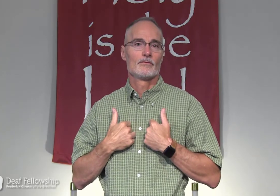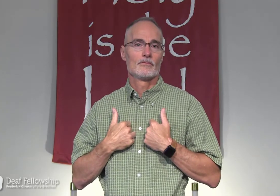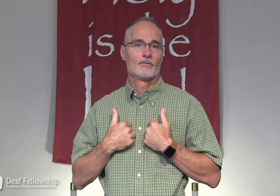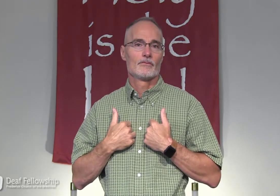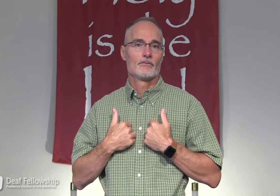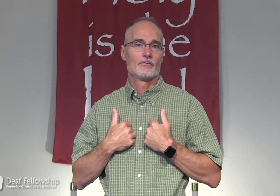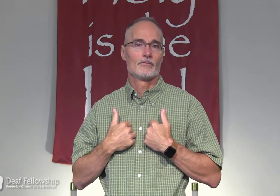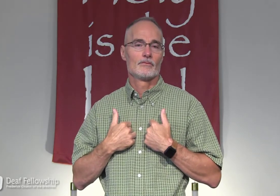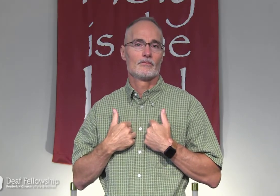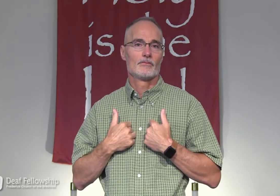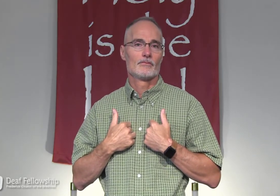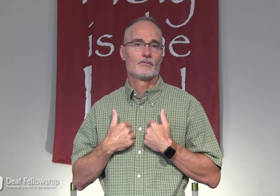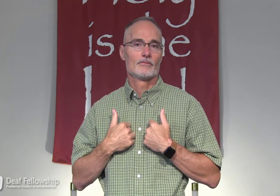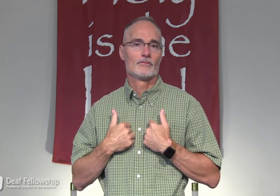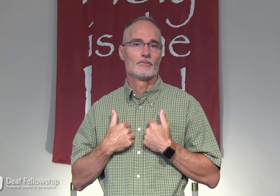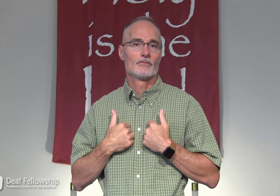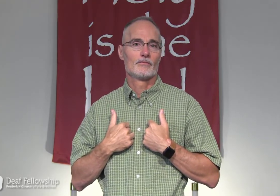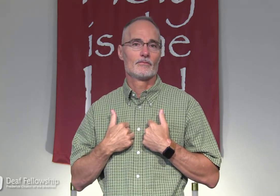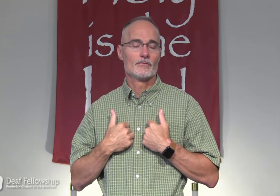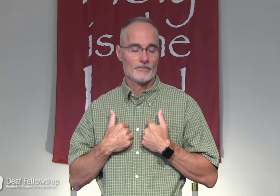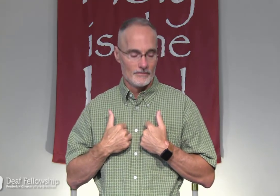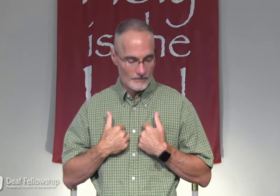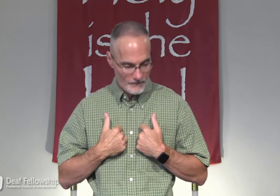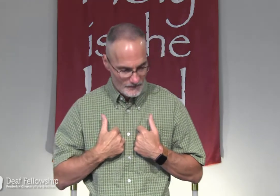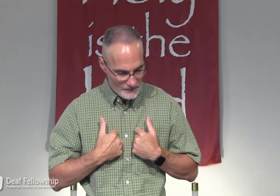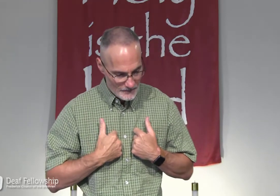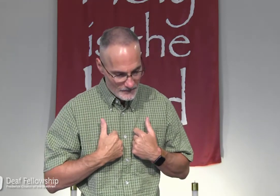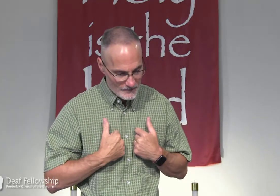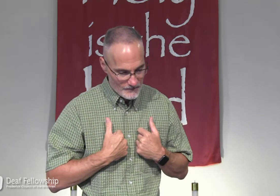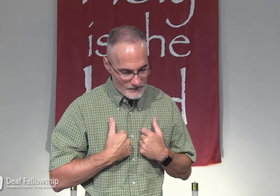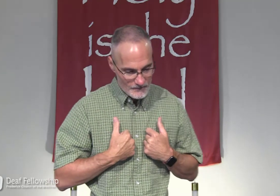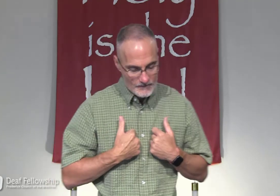ultimate authority for our lives.